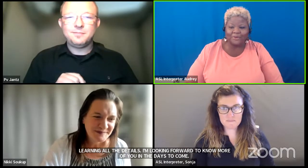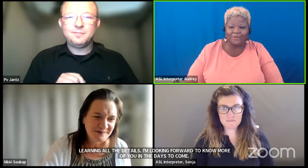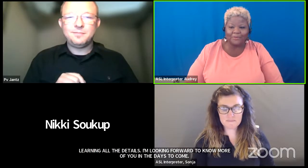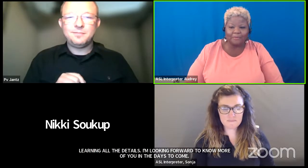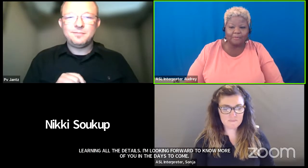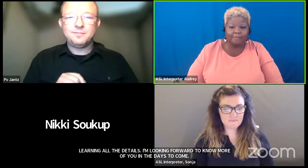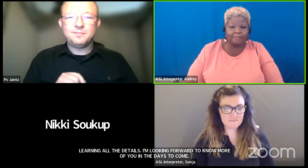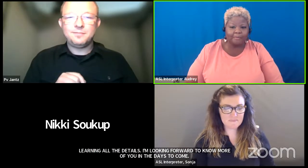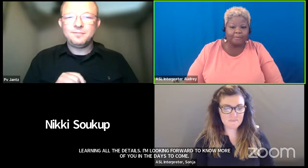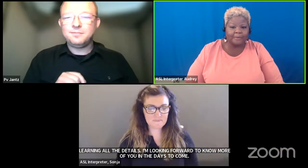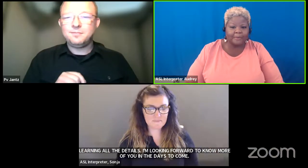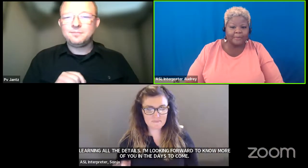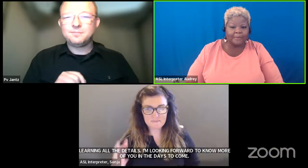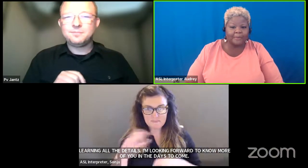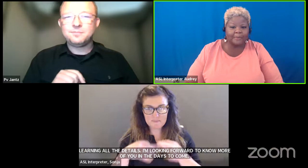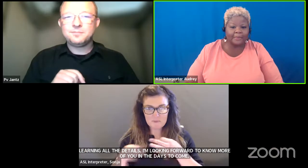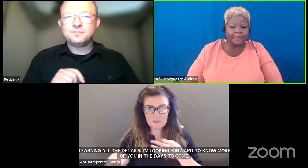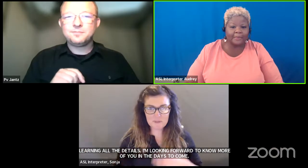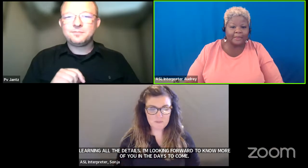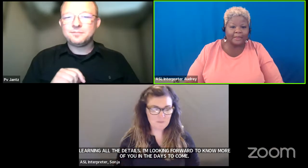Thank you.